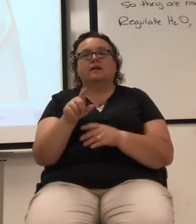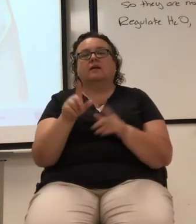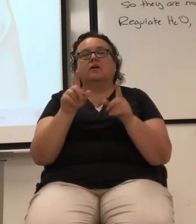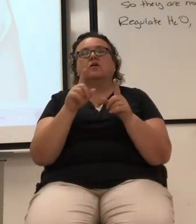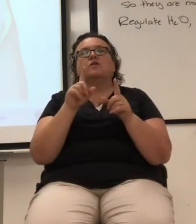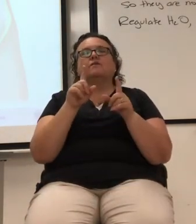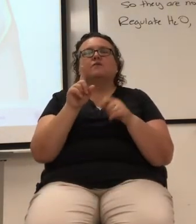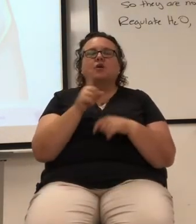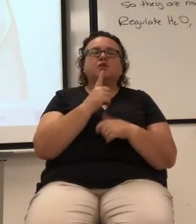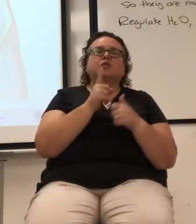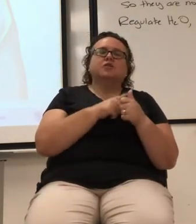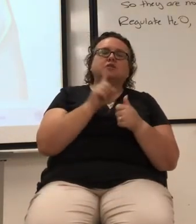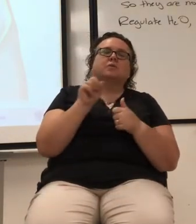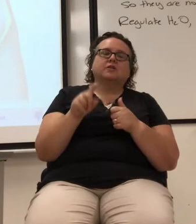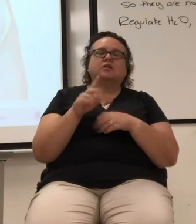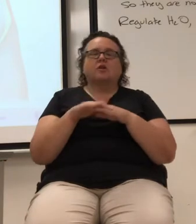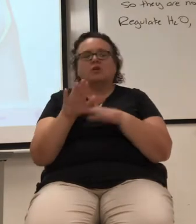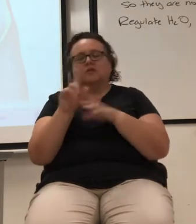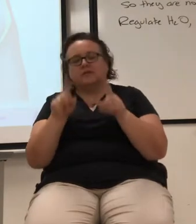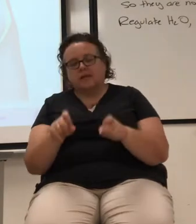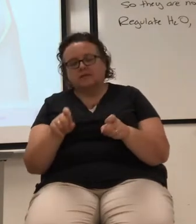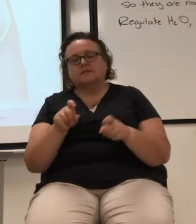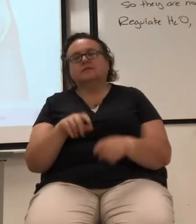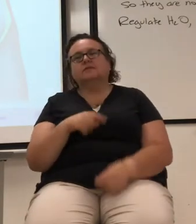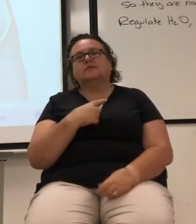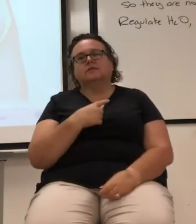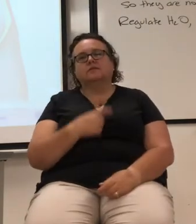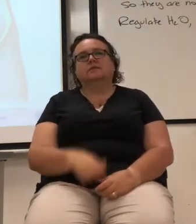Sodium reabsorption. Okay, we'll talk about that more.